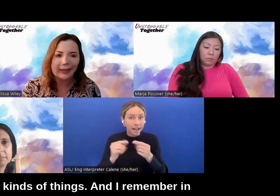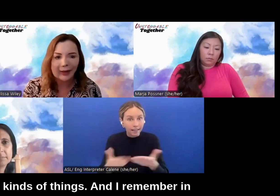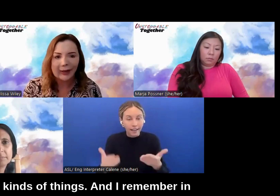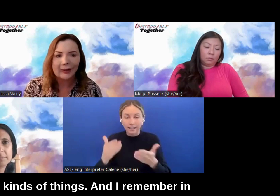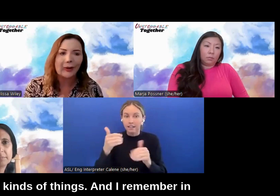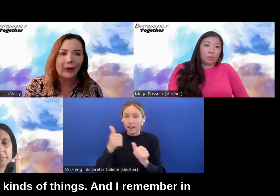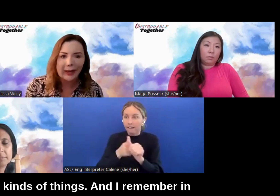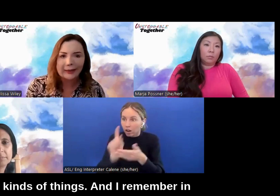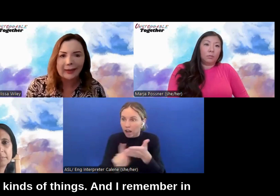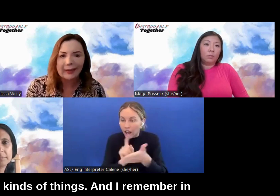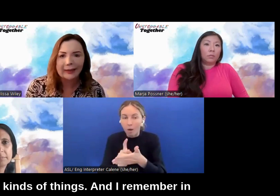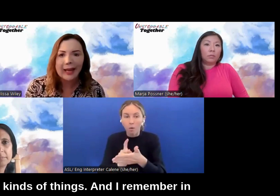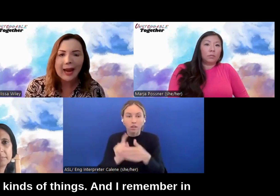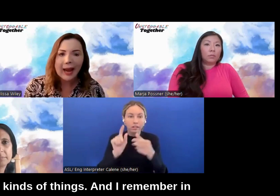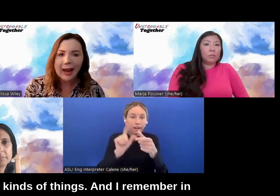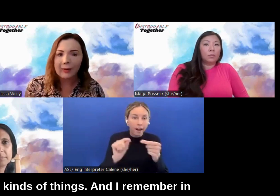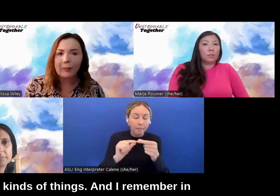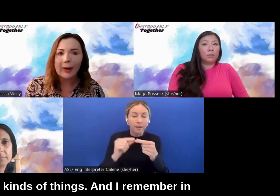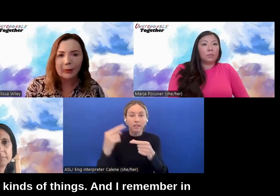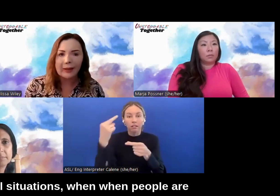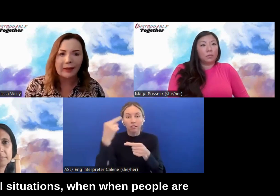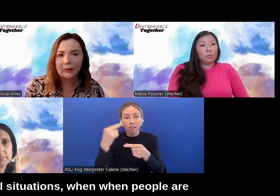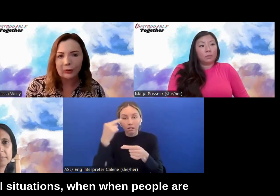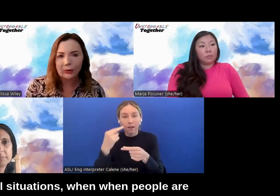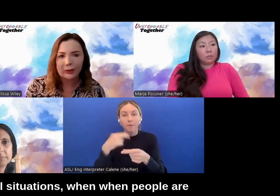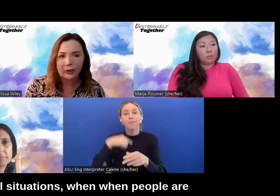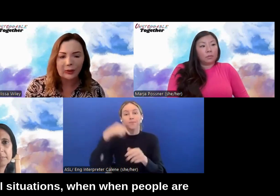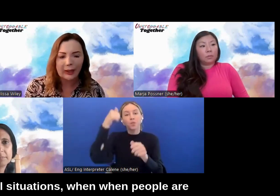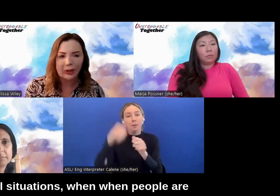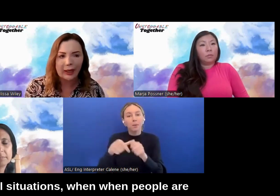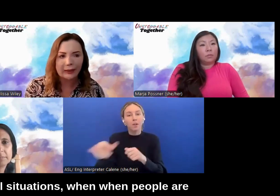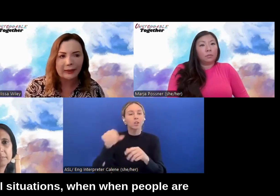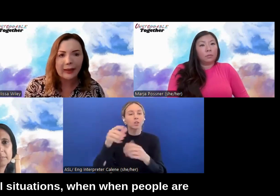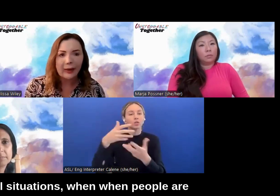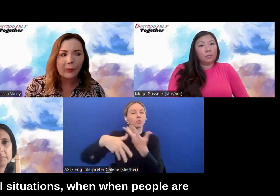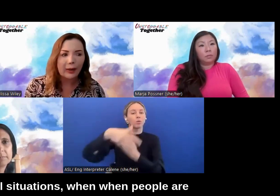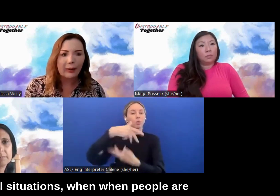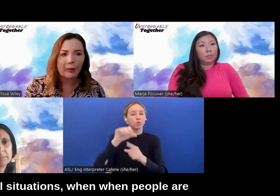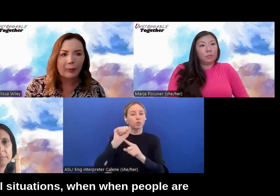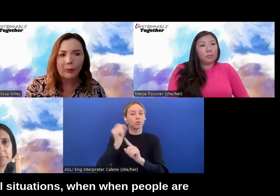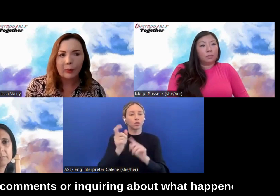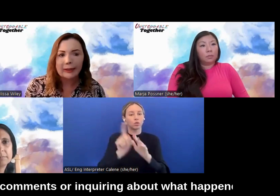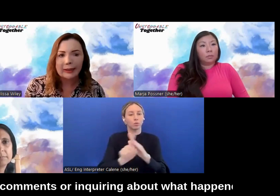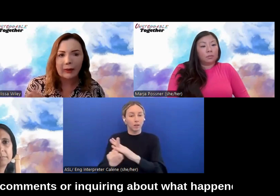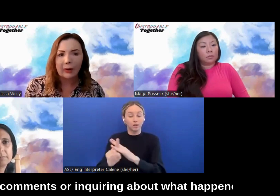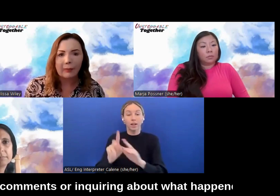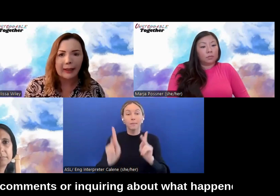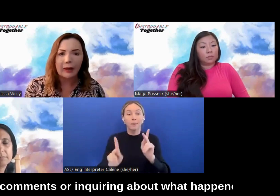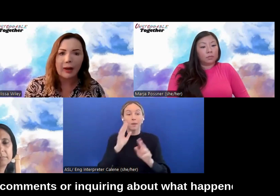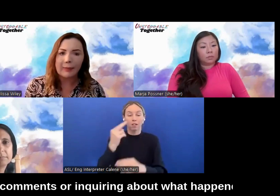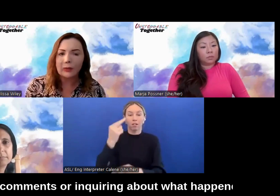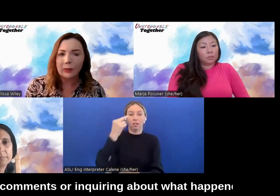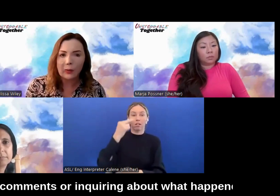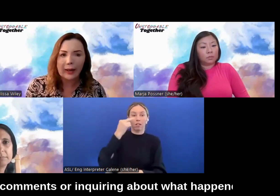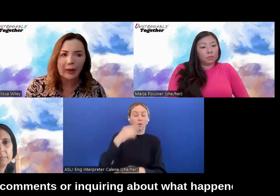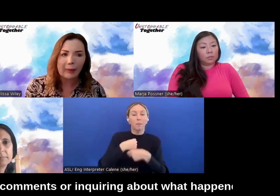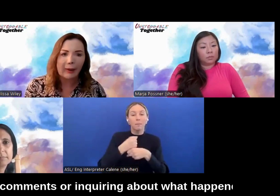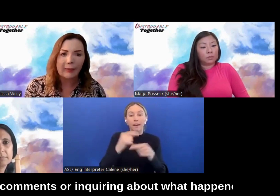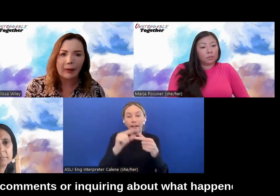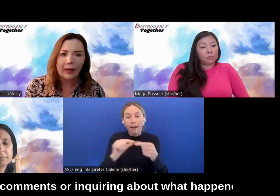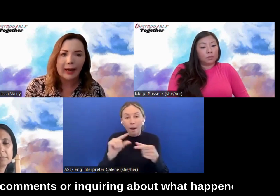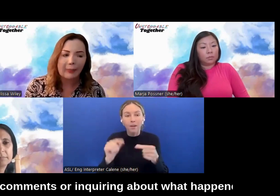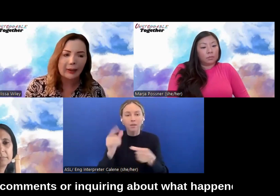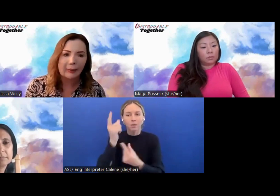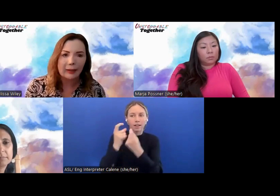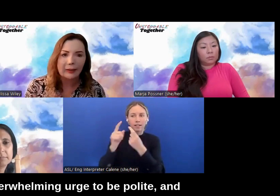or stares or all kinds of things. And I remember in these social situations when people were staring or making comments or inquiring